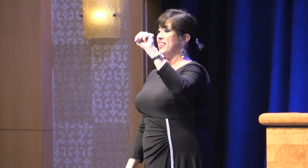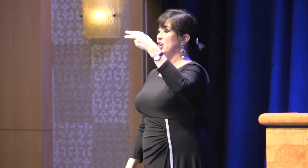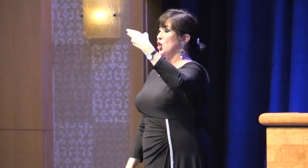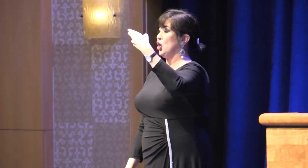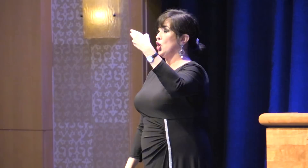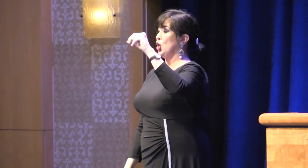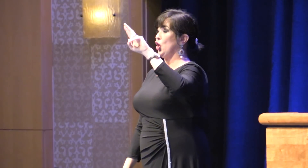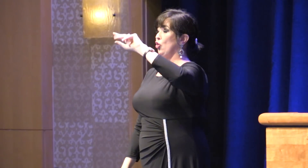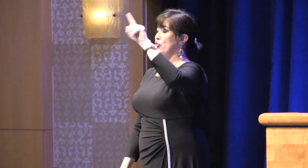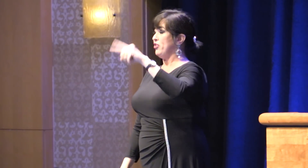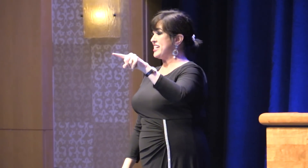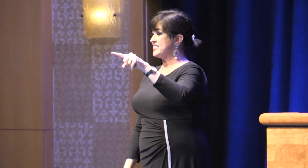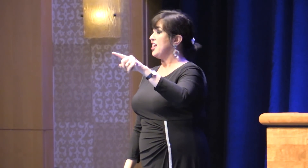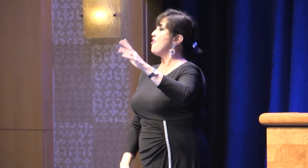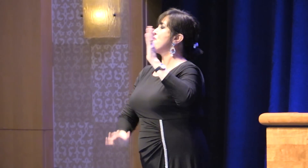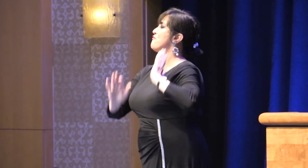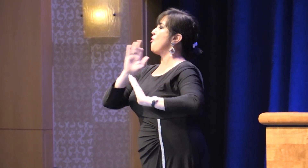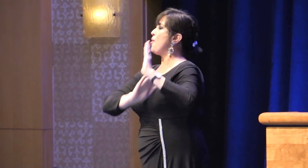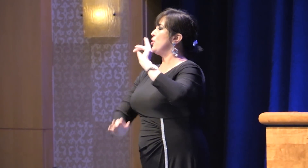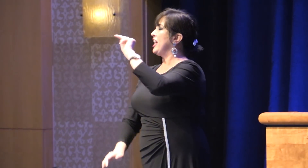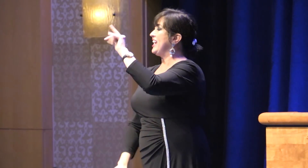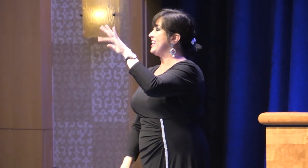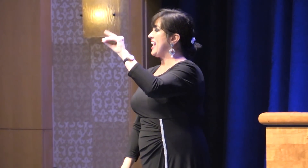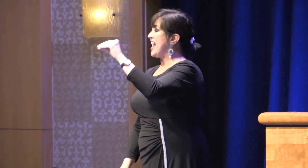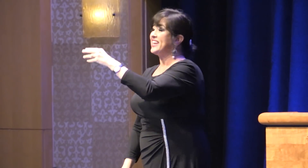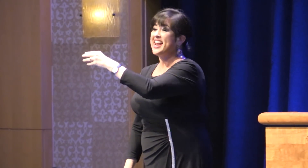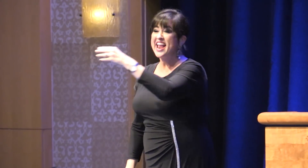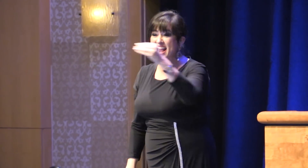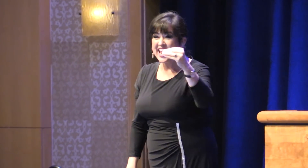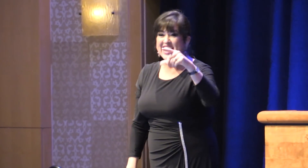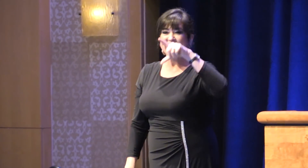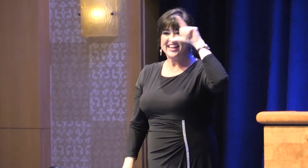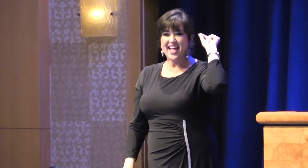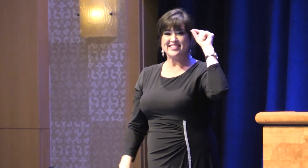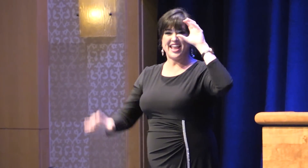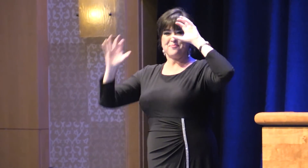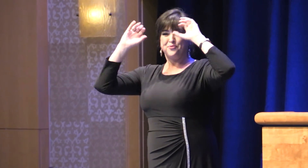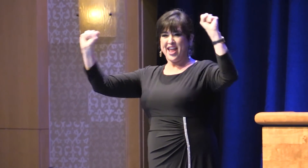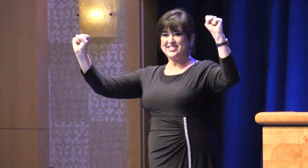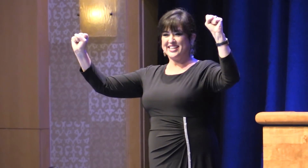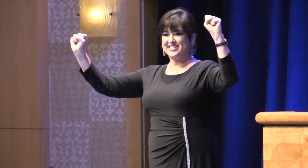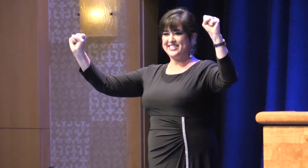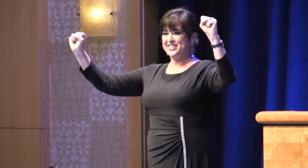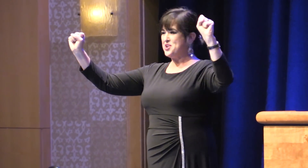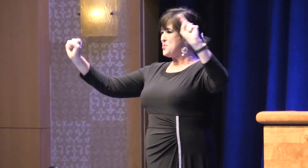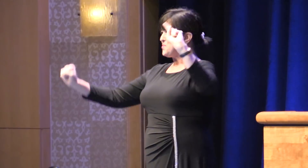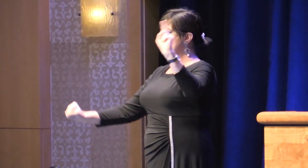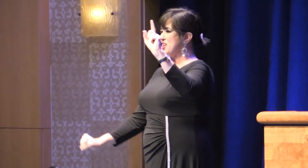Dr. Alan Hurwitz, also a former NTID and Gallaudet president.